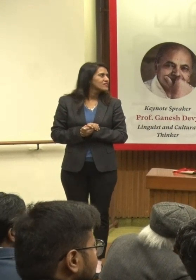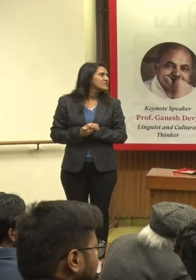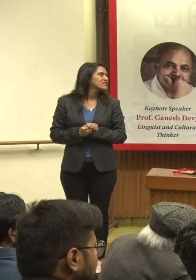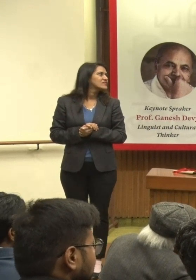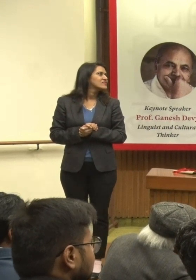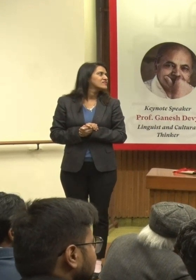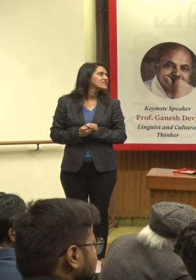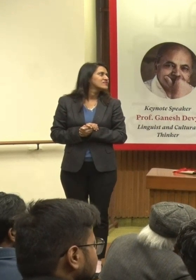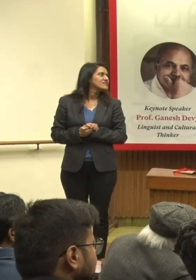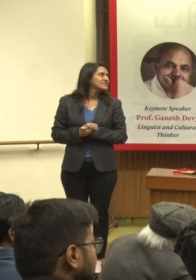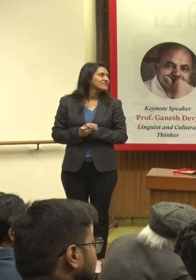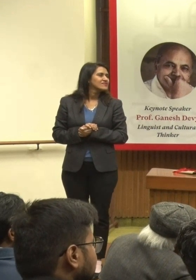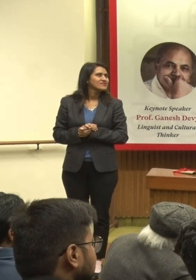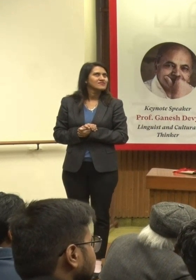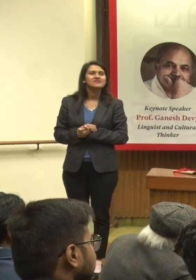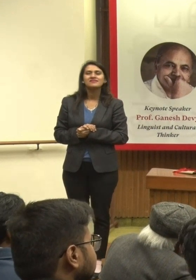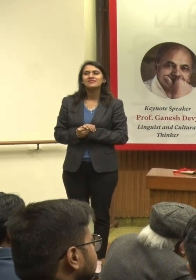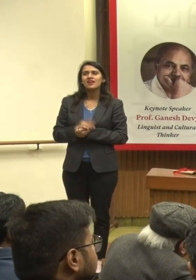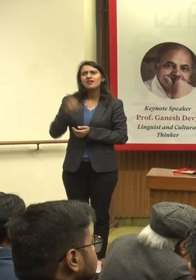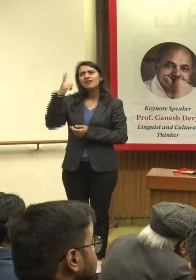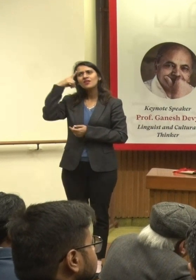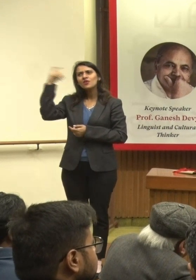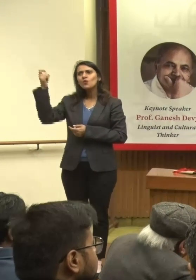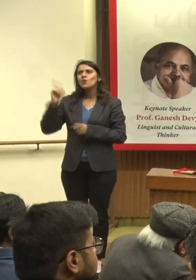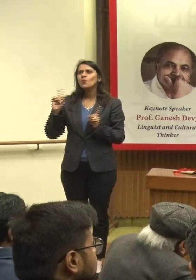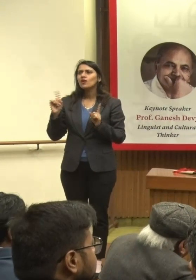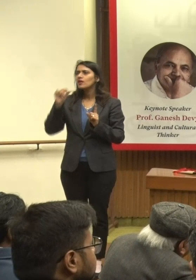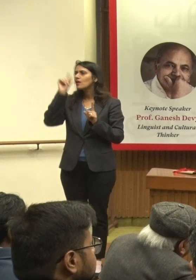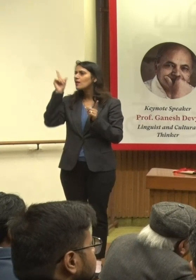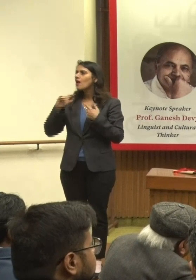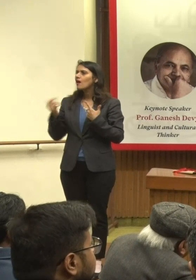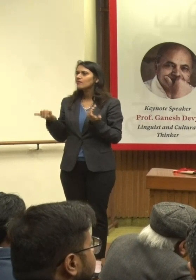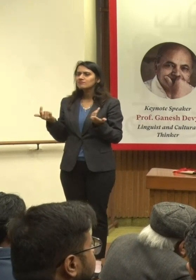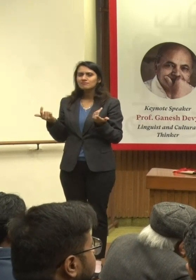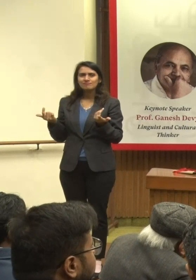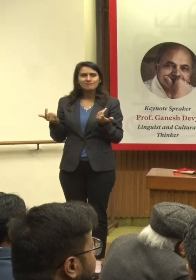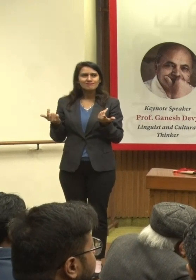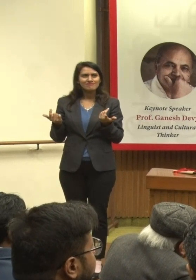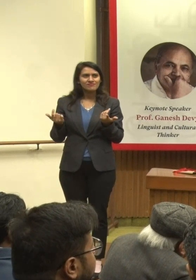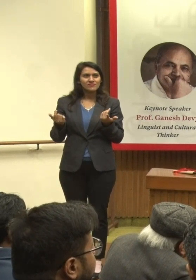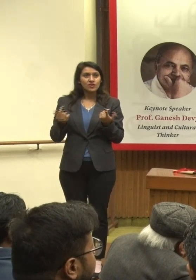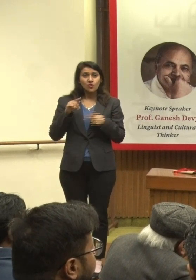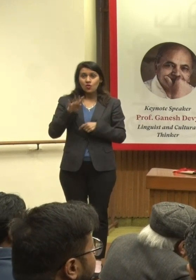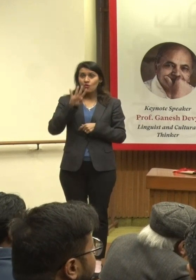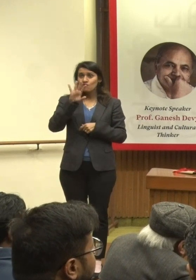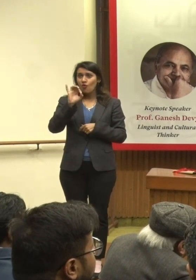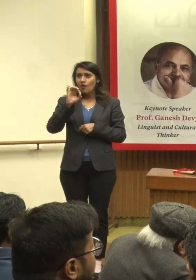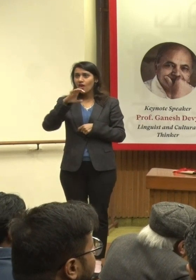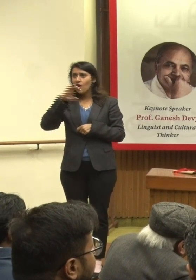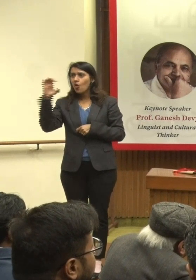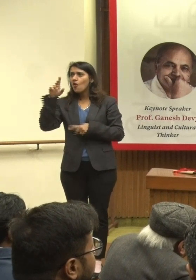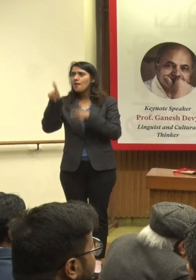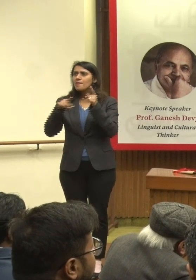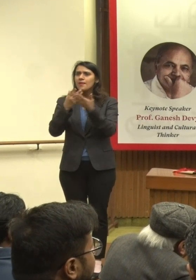where is that dream in this India for these 40 crore people?